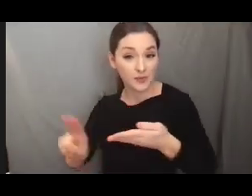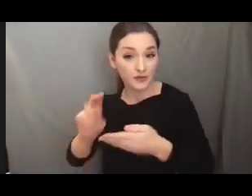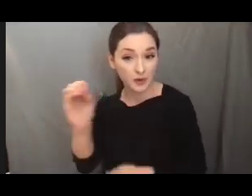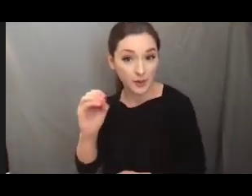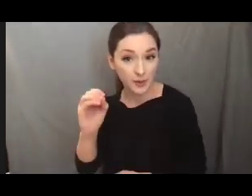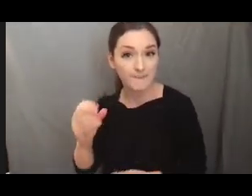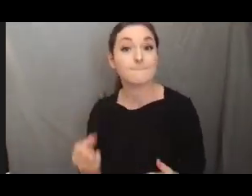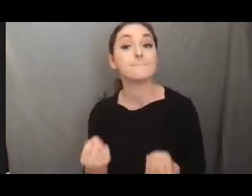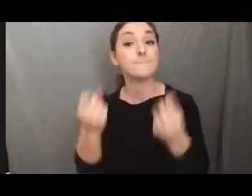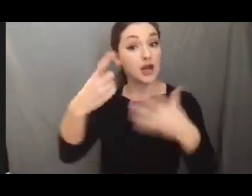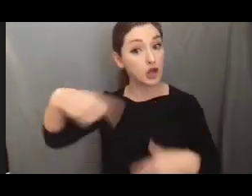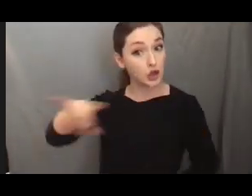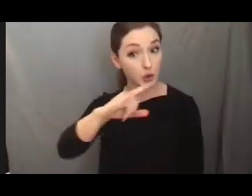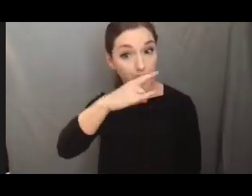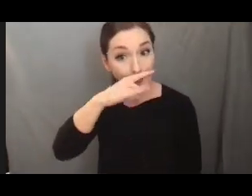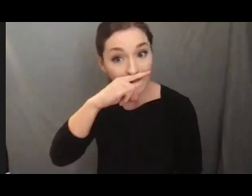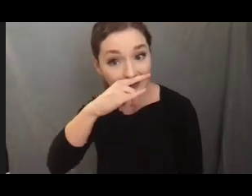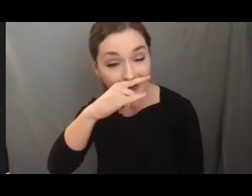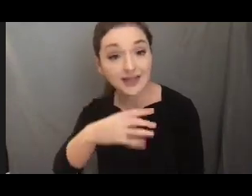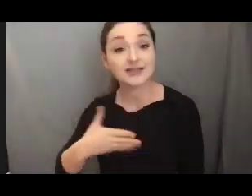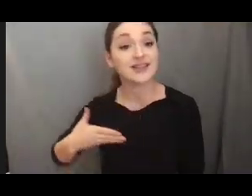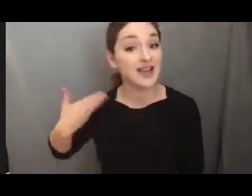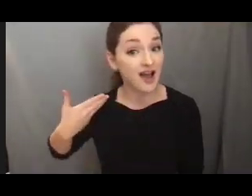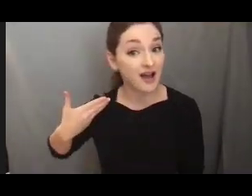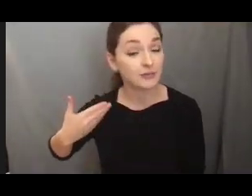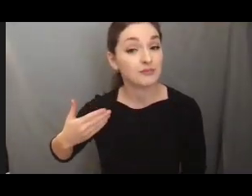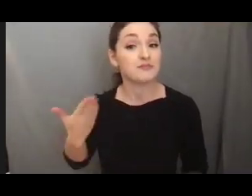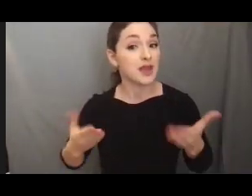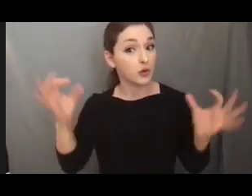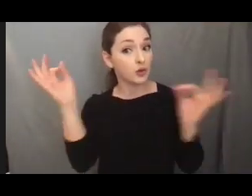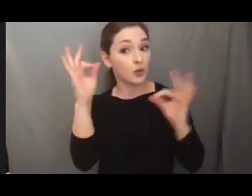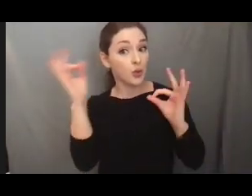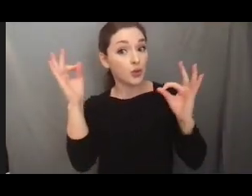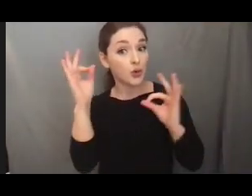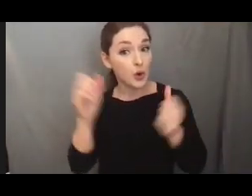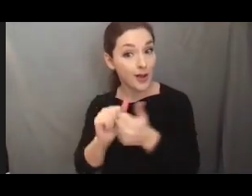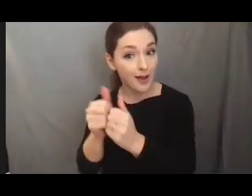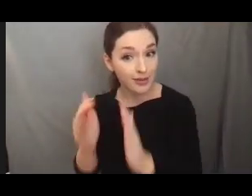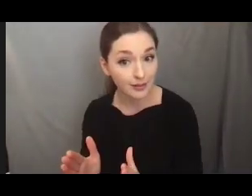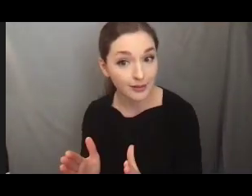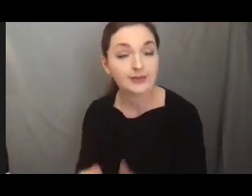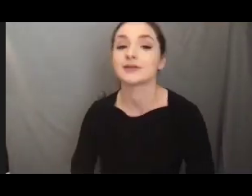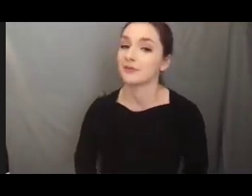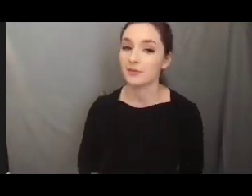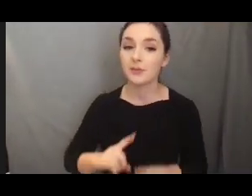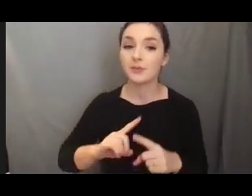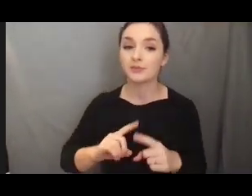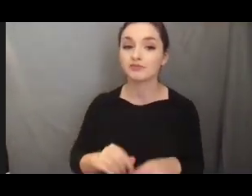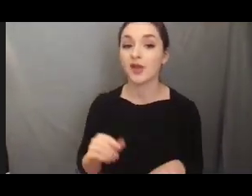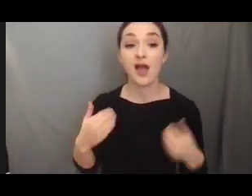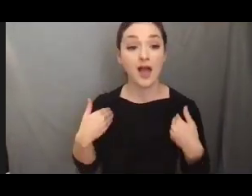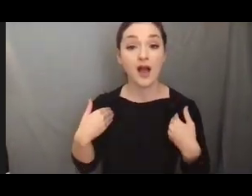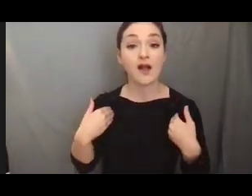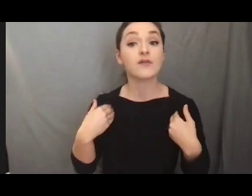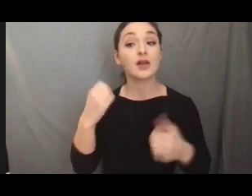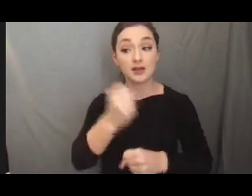but I can assure you most of them are very famous people. It has the year they graduated